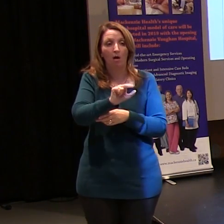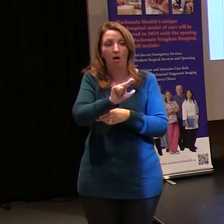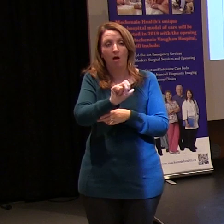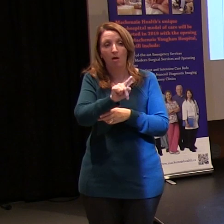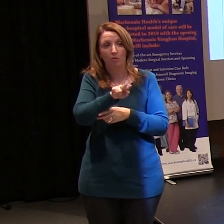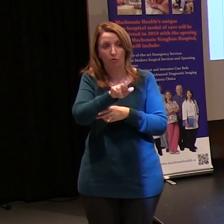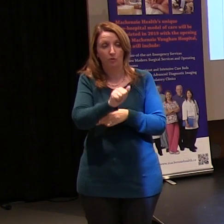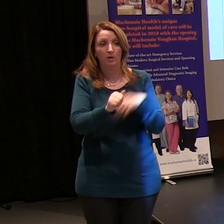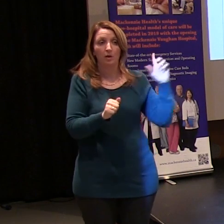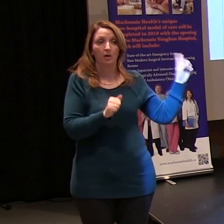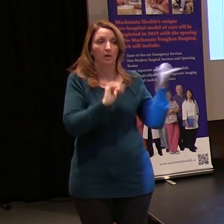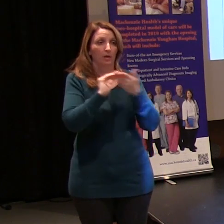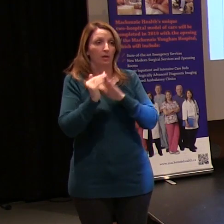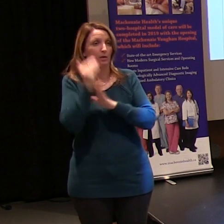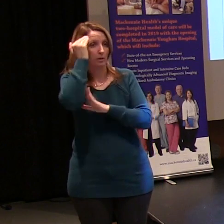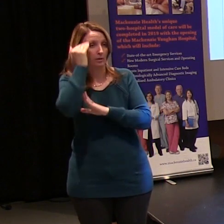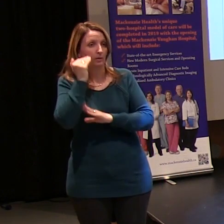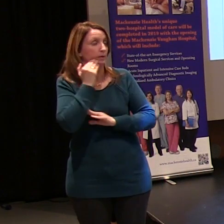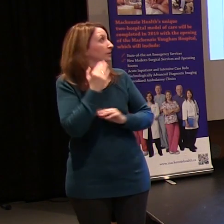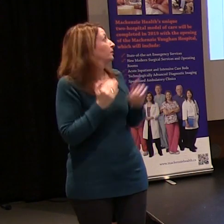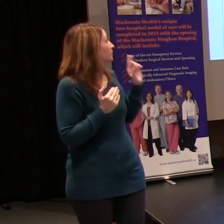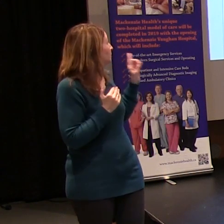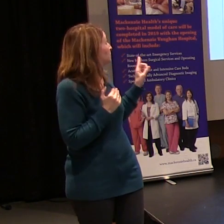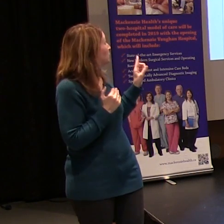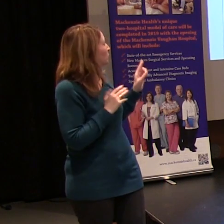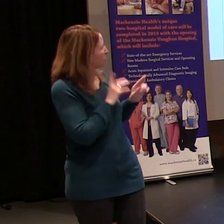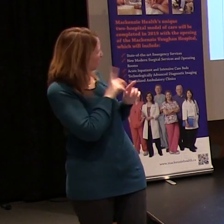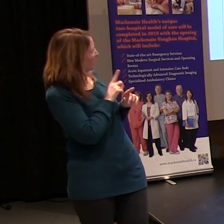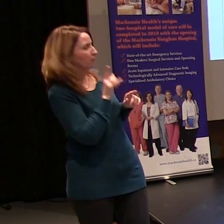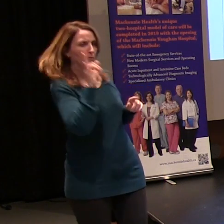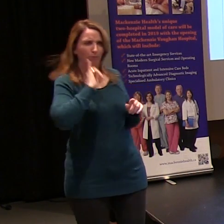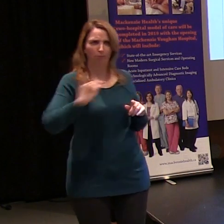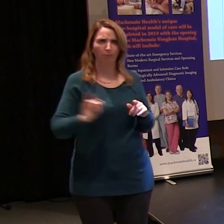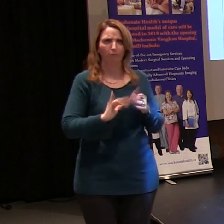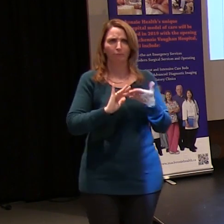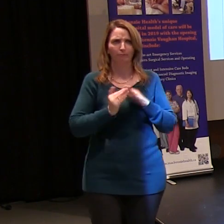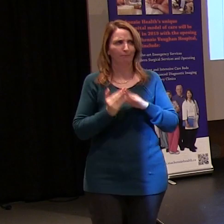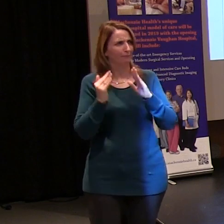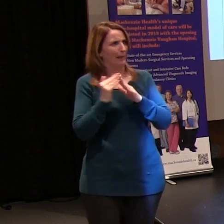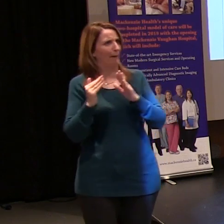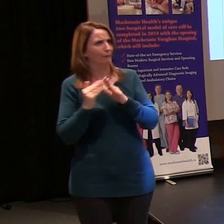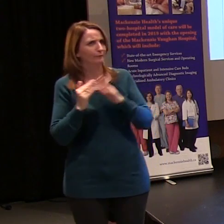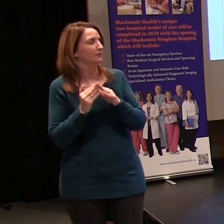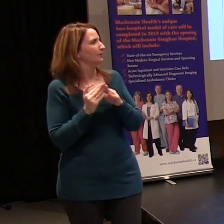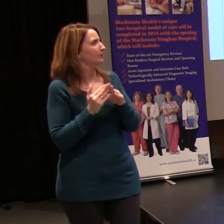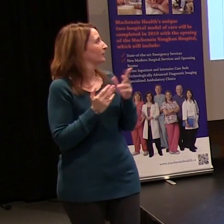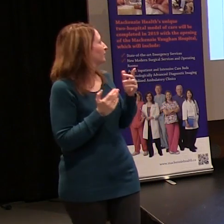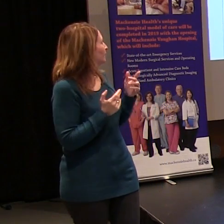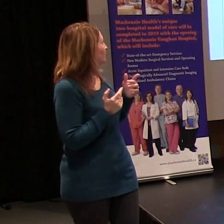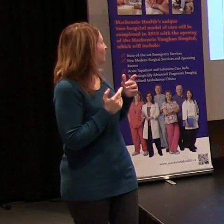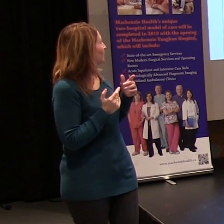hospital, a community hospital, that really you don't see the boundary between the piazza outside and inside. You're